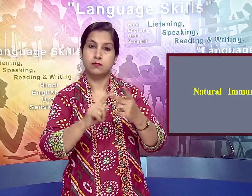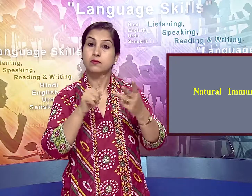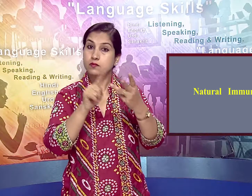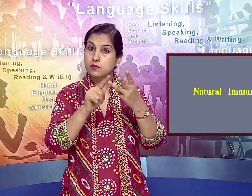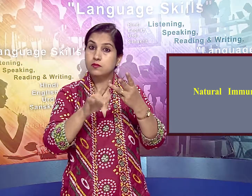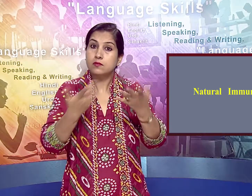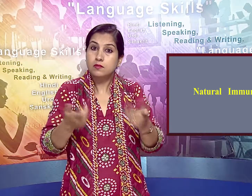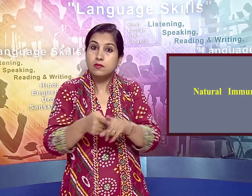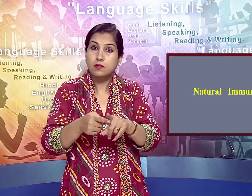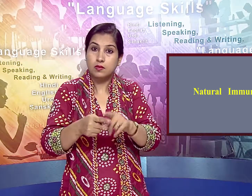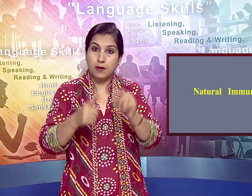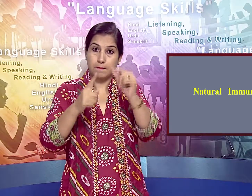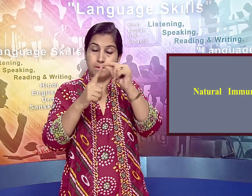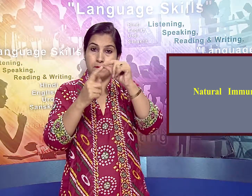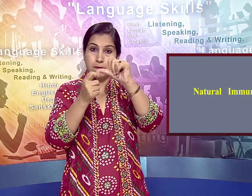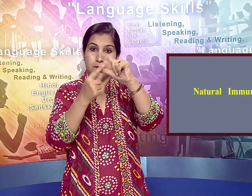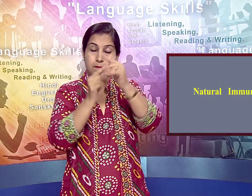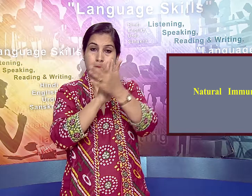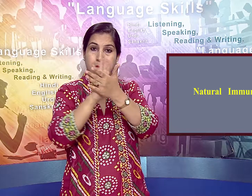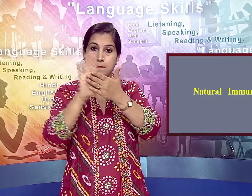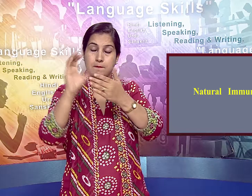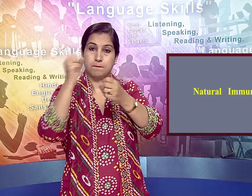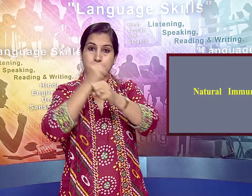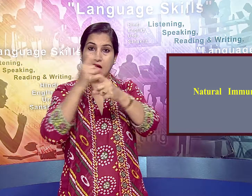It prevents the entry of pathogens in the body.